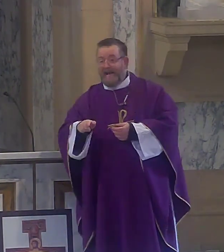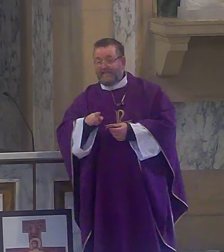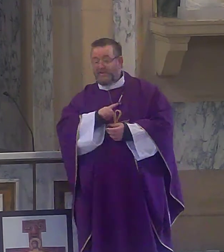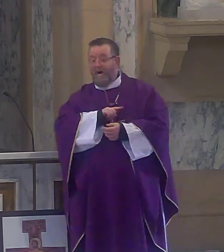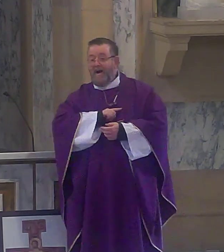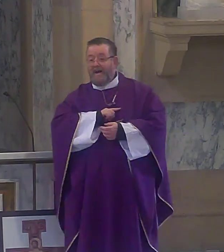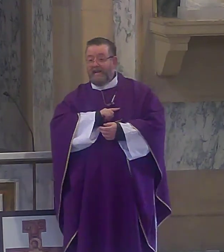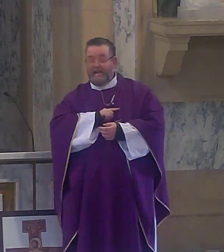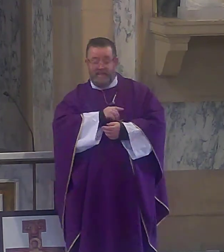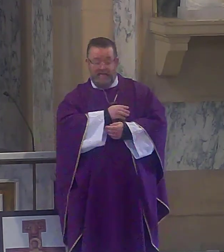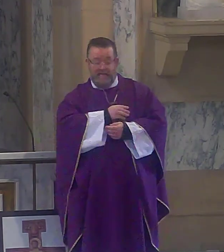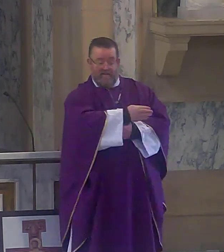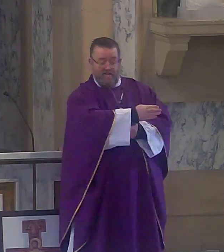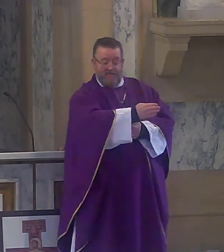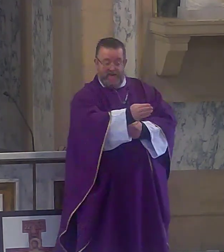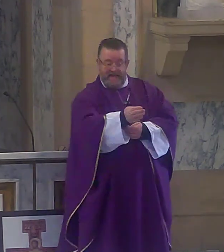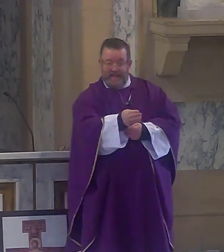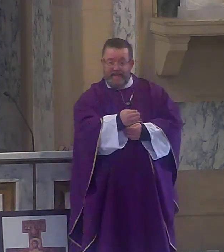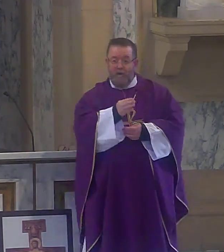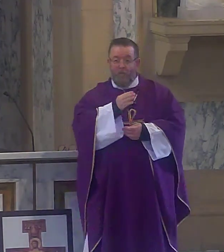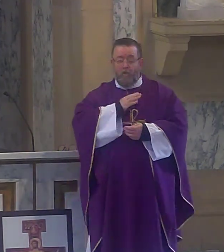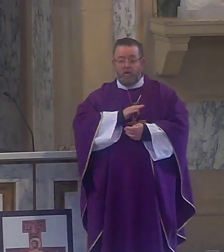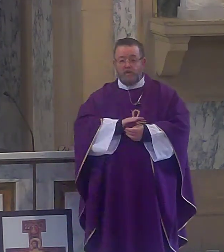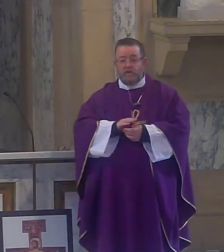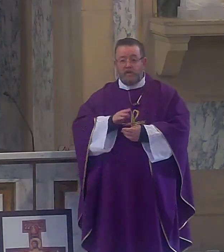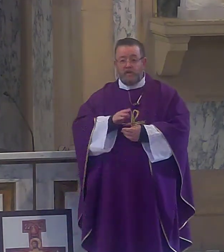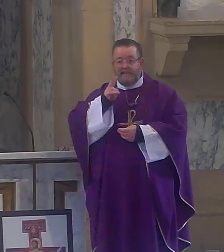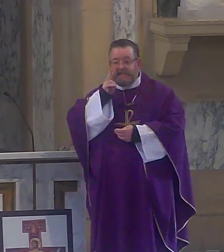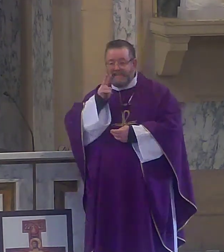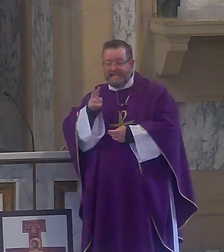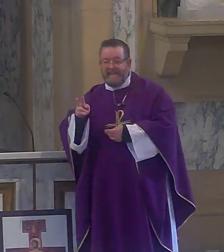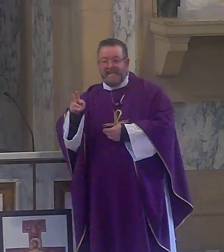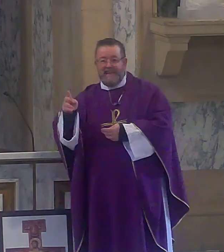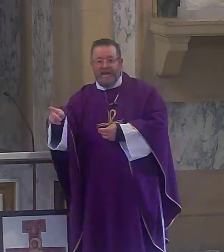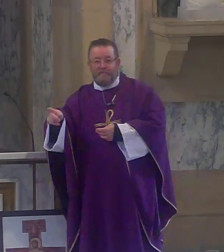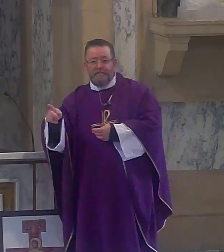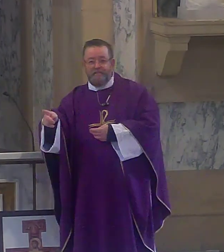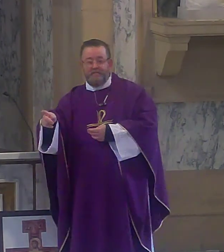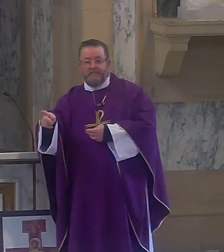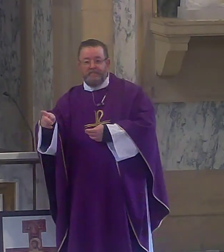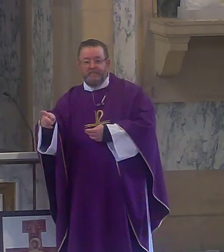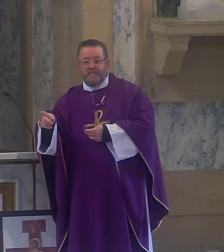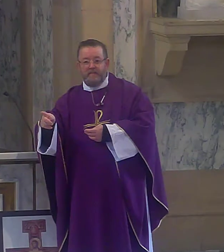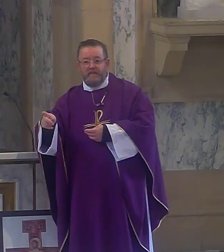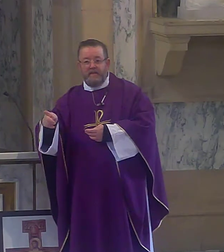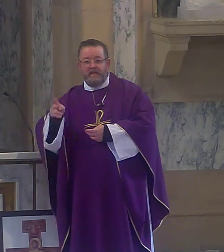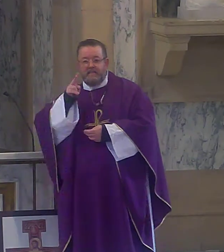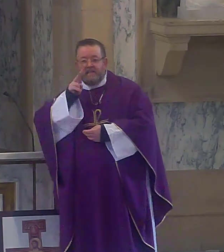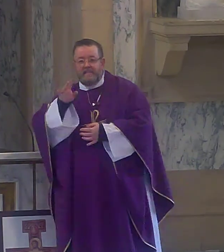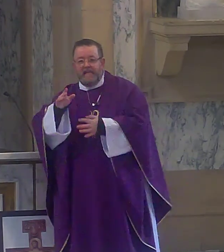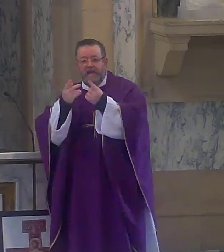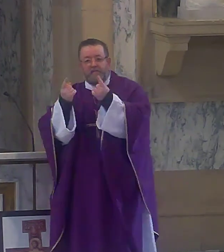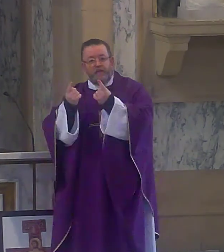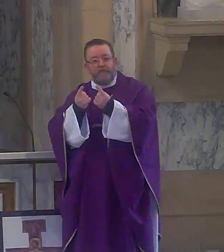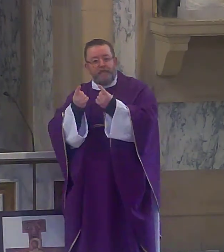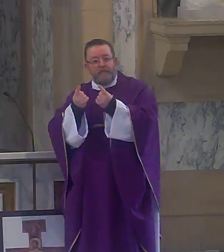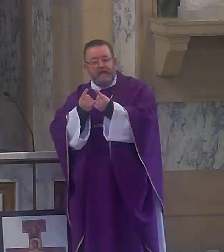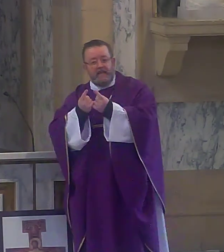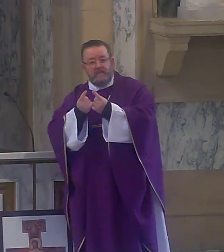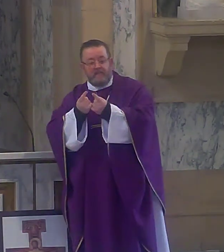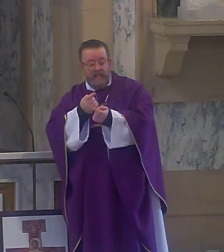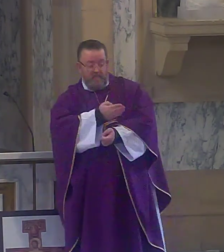that's why they want to see him to see if the